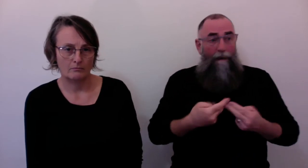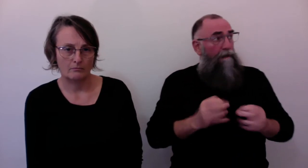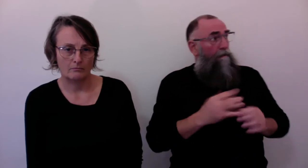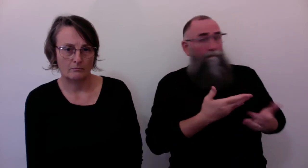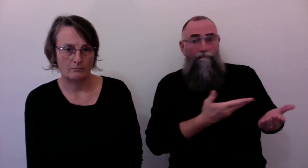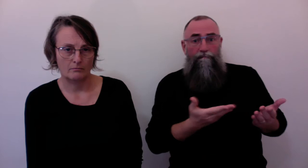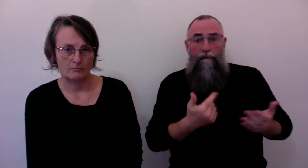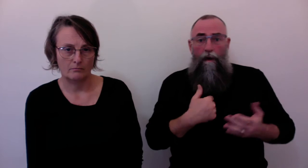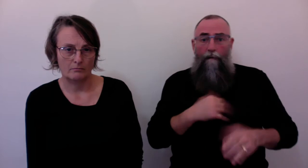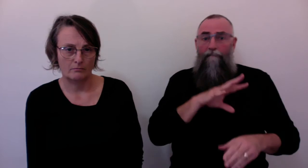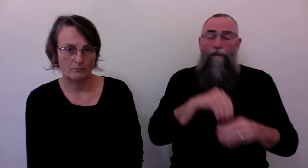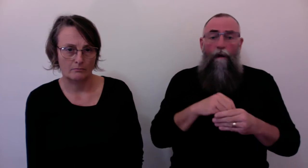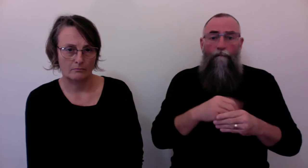I was involved around a hearing family.